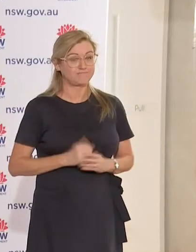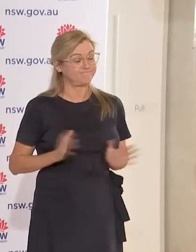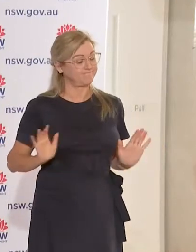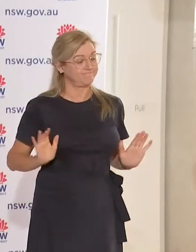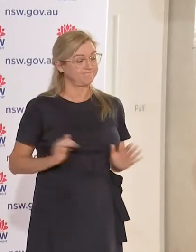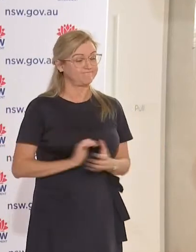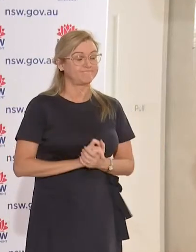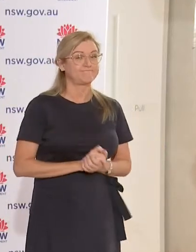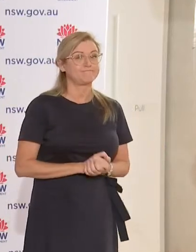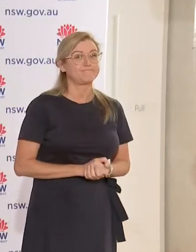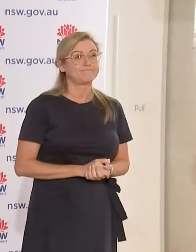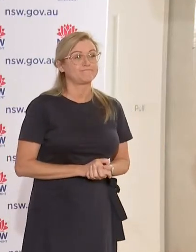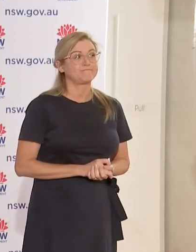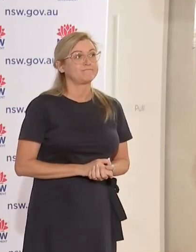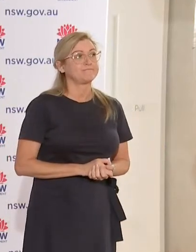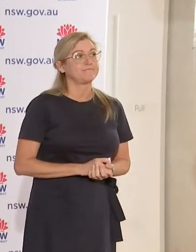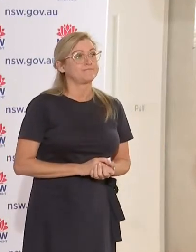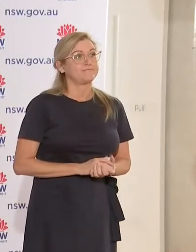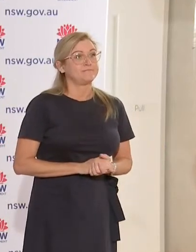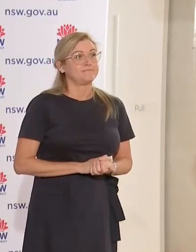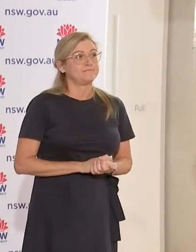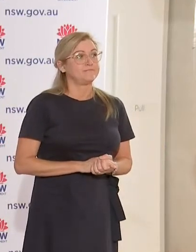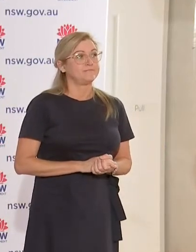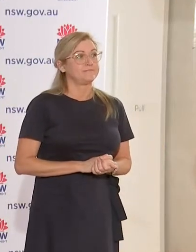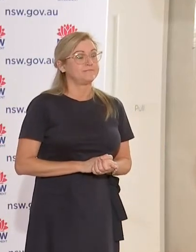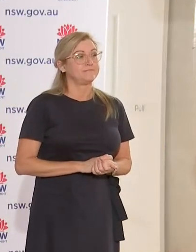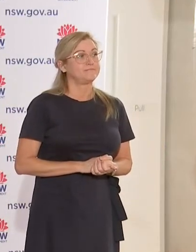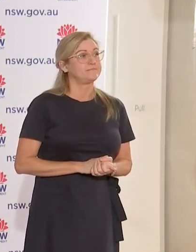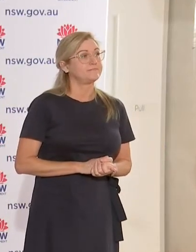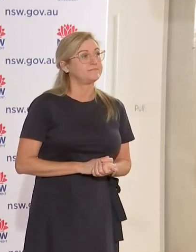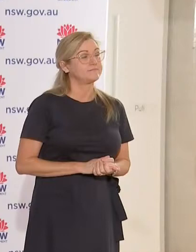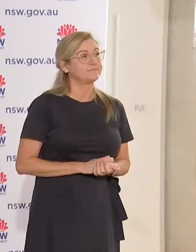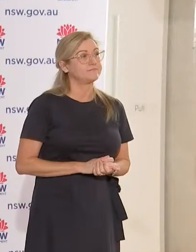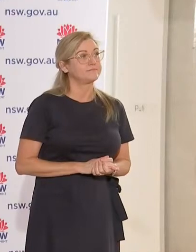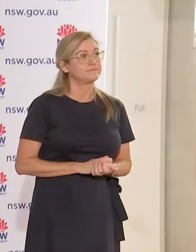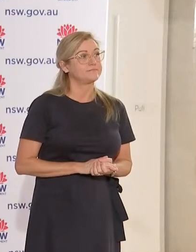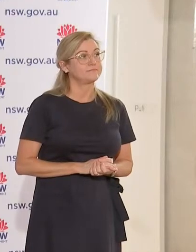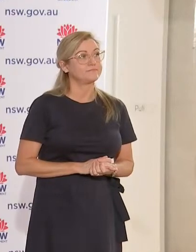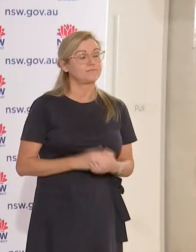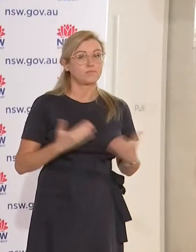questions. Is the reason we are going to be seeing you less at the